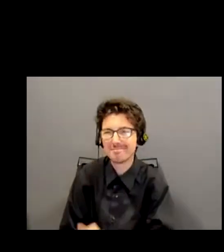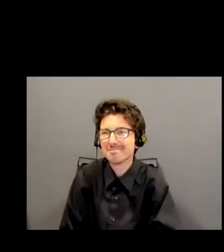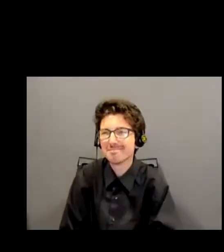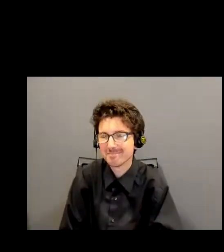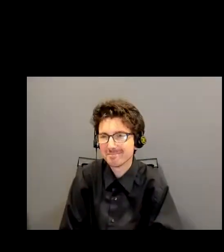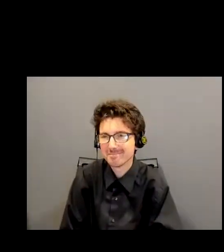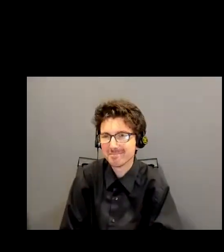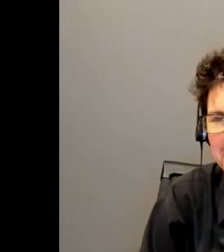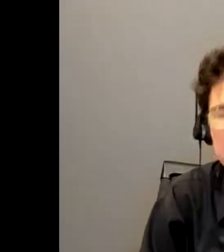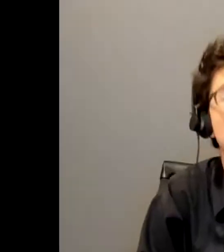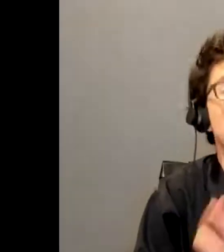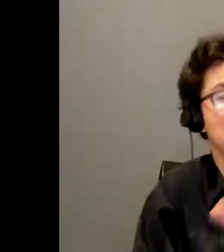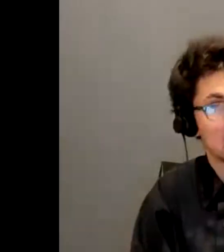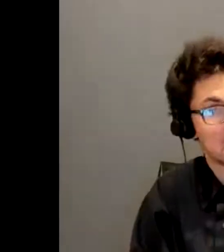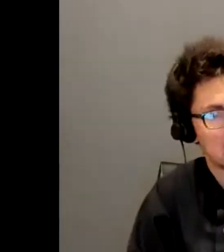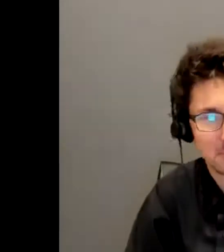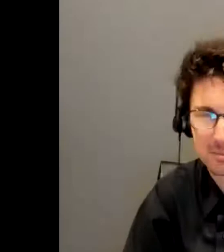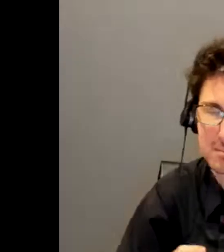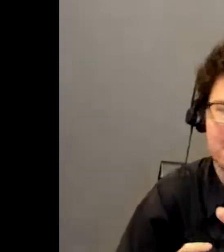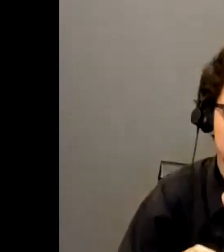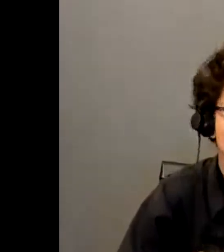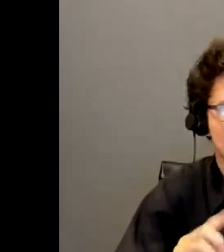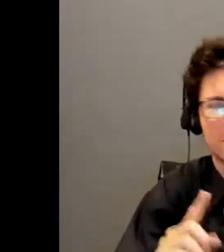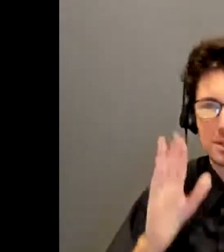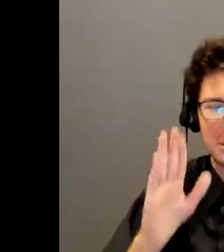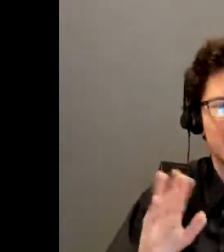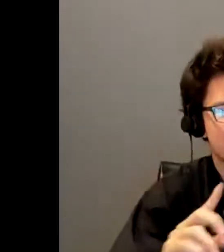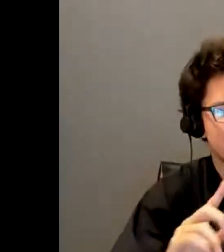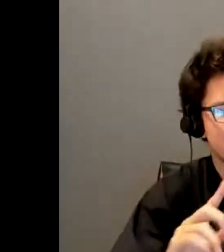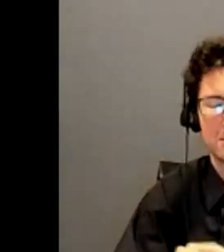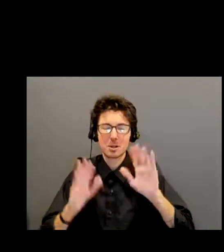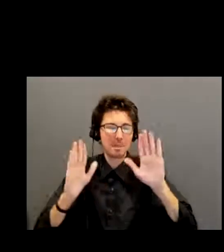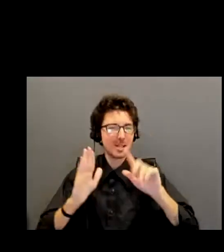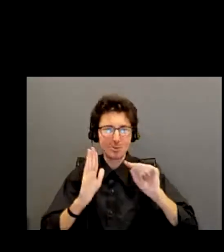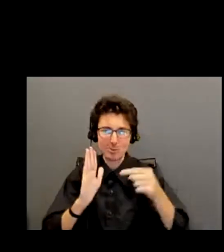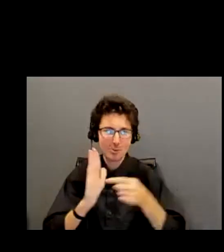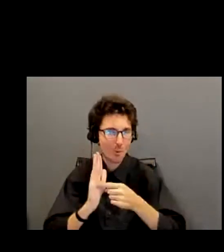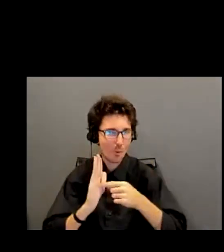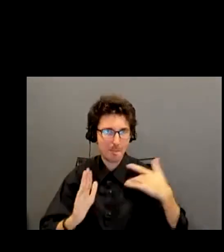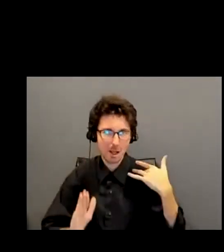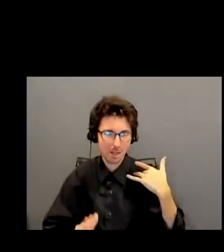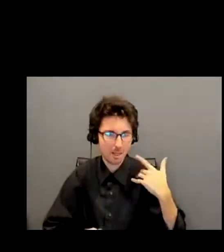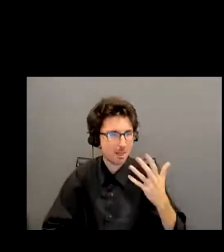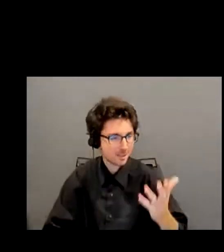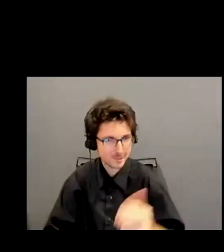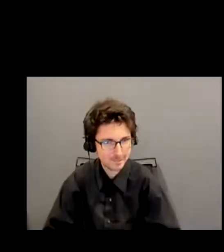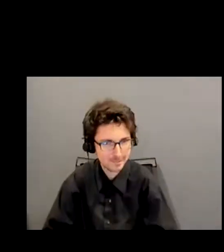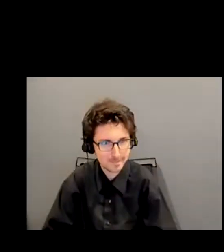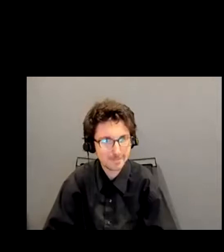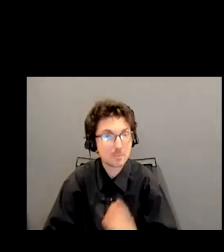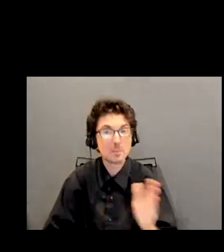role model in your class. I'm sure about it. I want to address the next question to